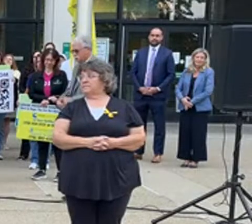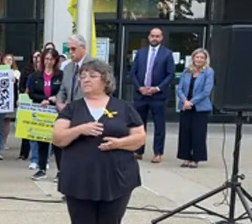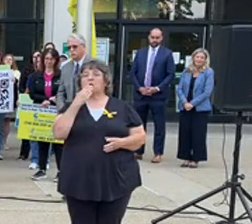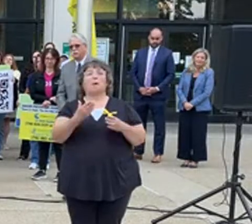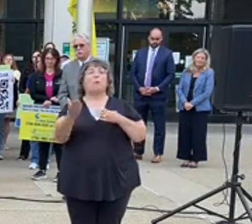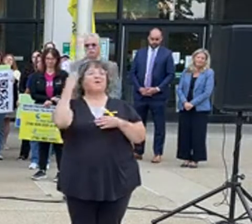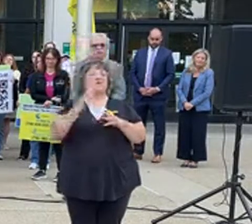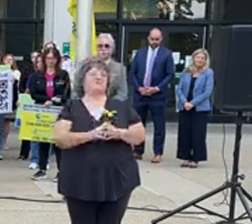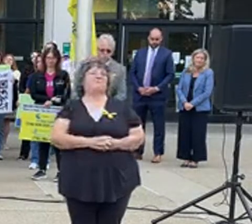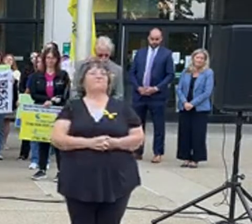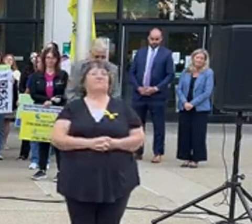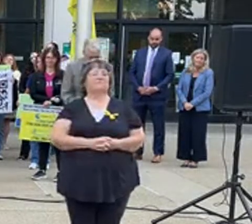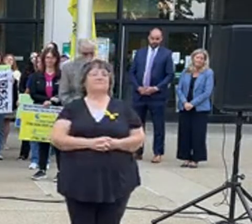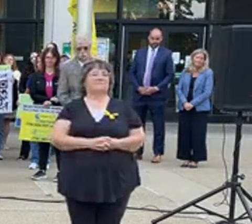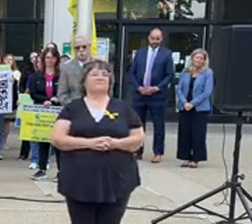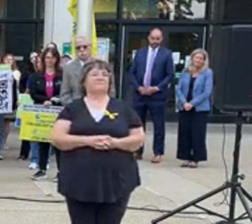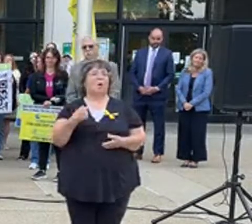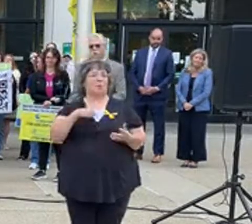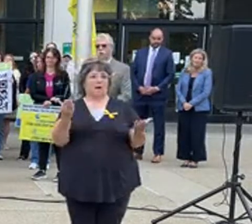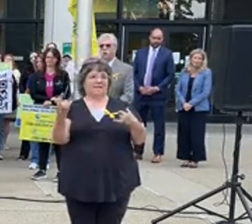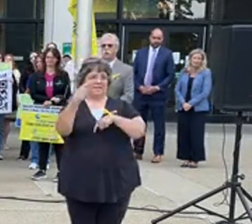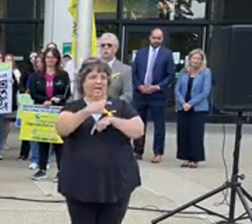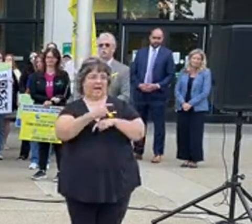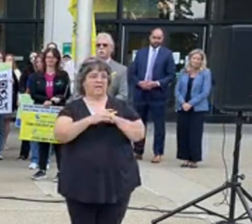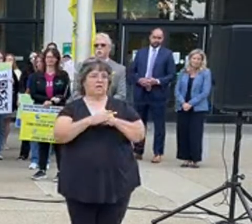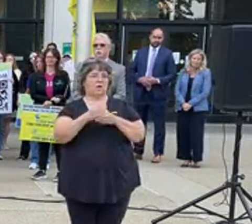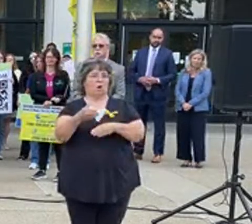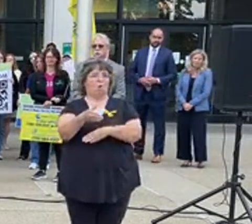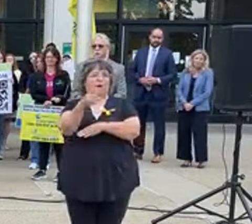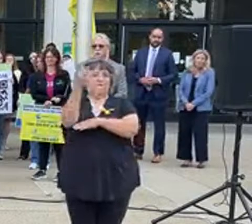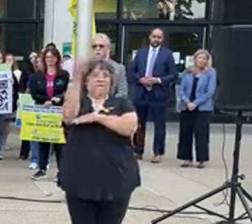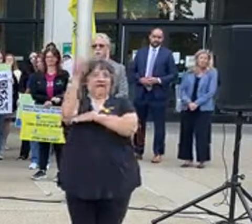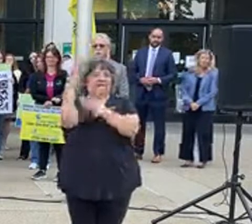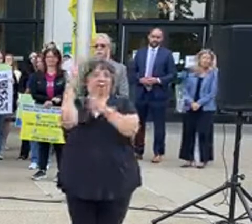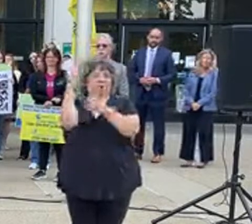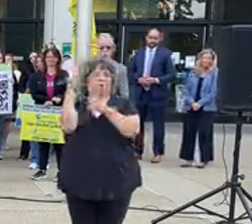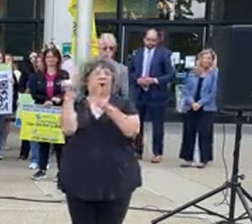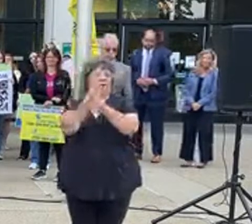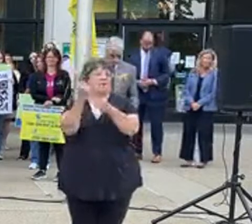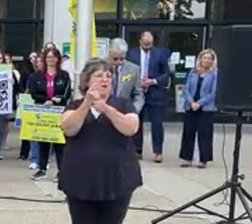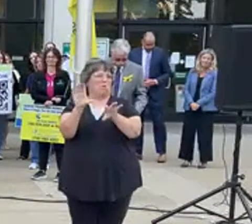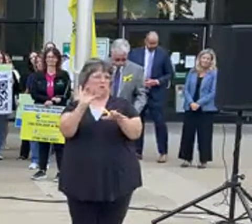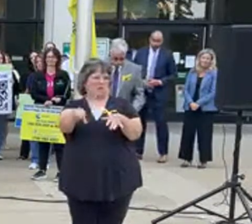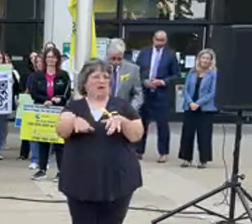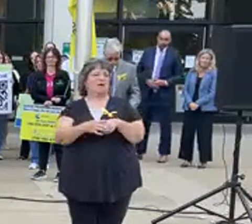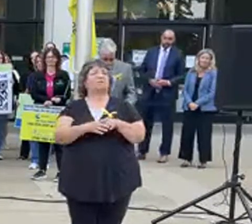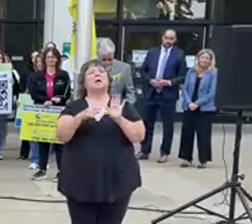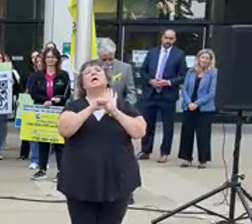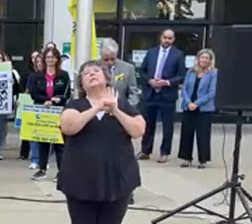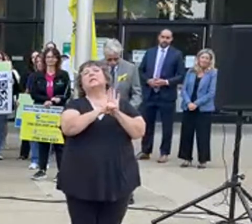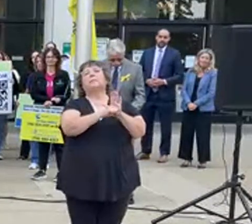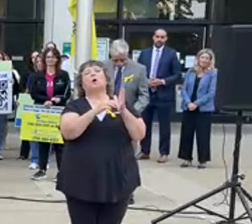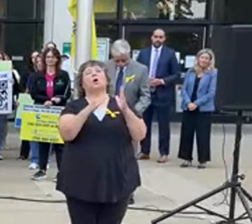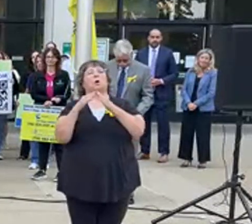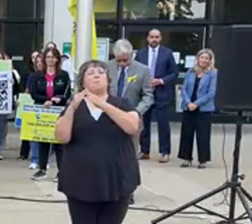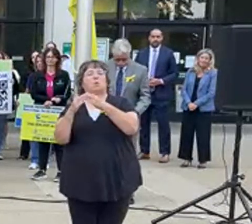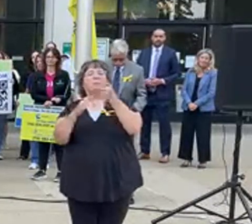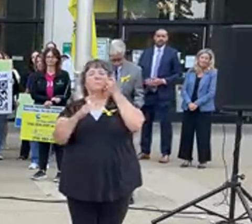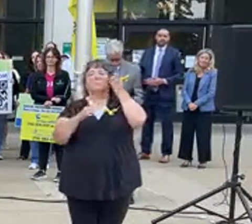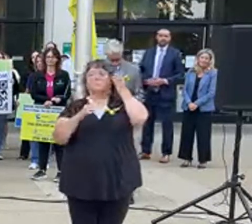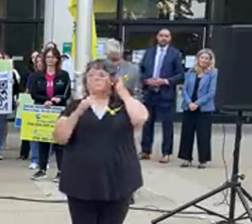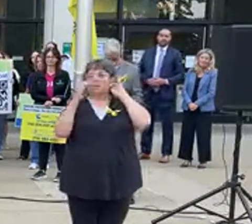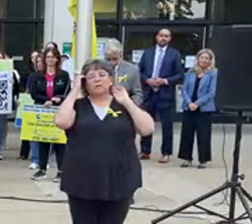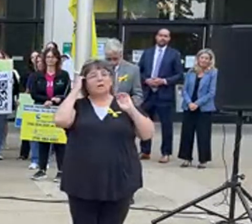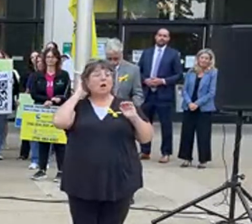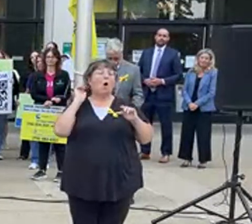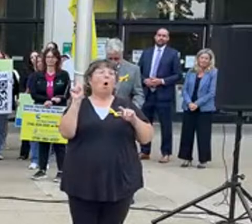Good morning. We are here today to raise the flag of hope as we do every year as a symbol to the community that